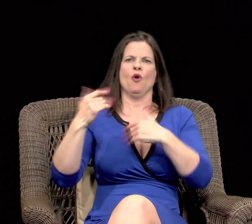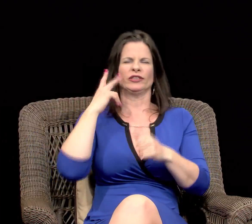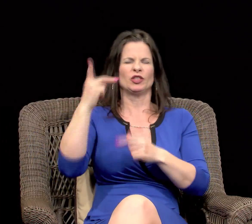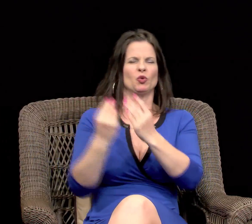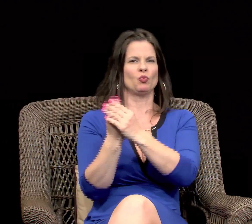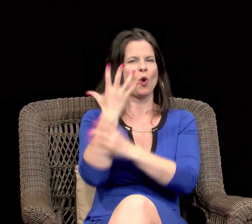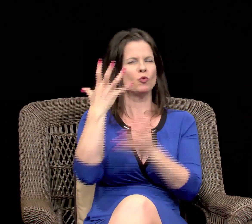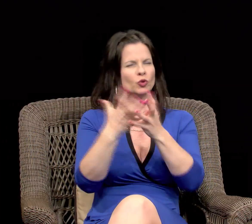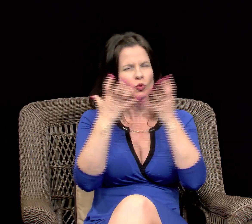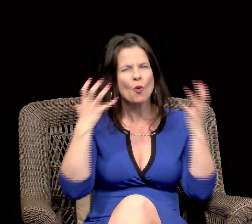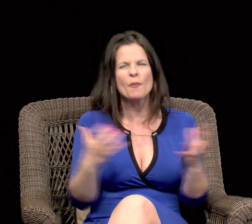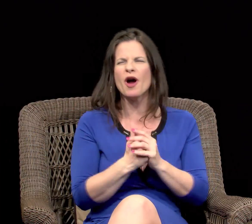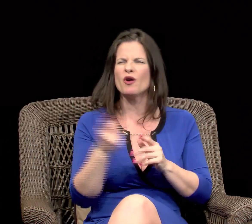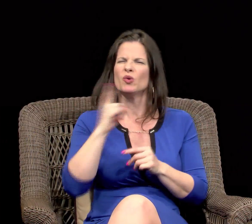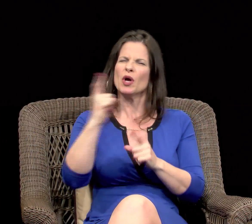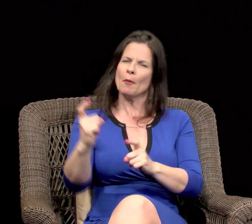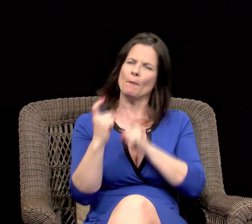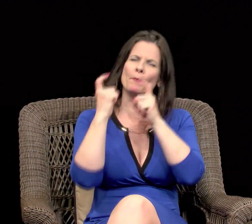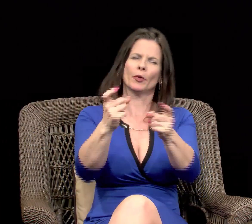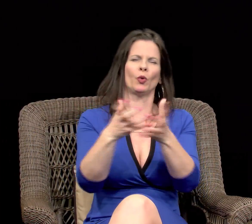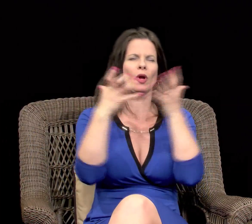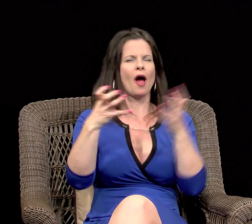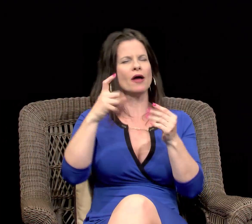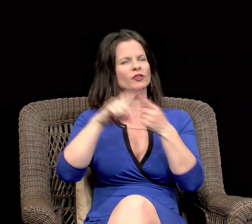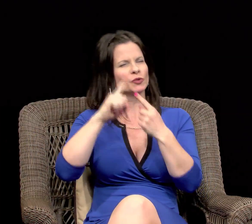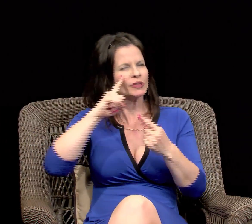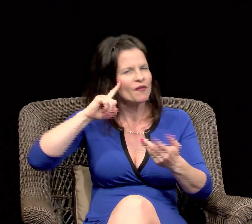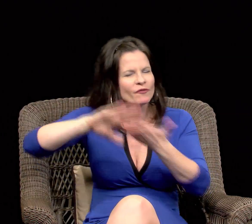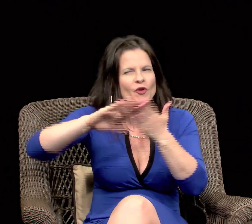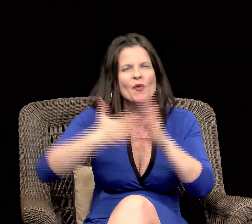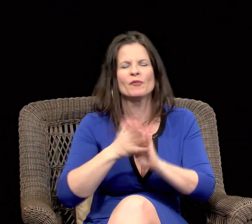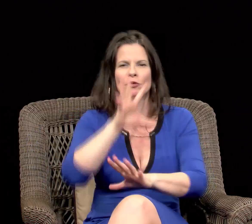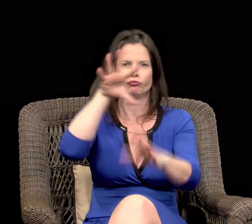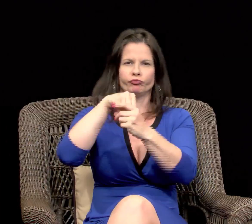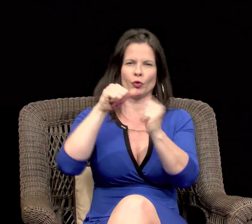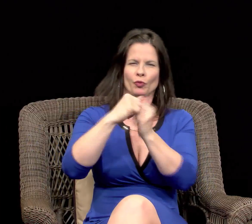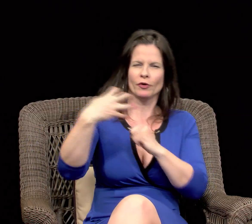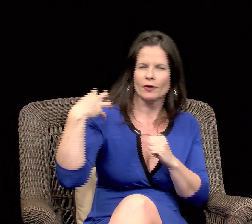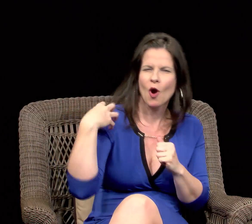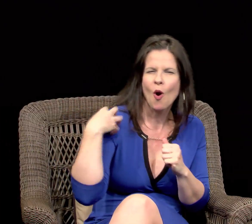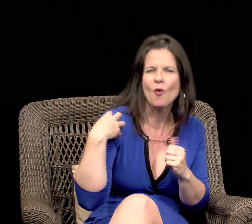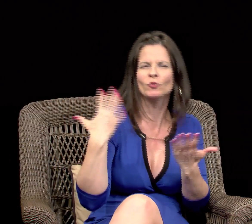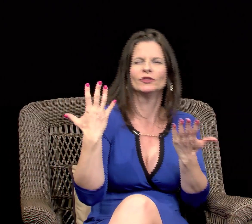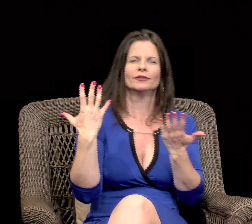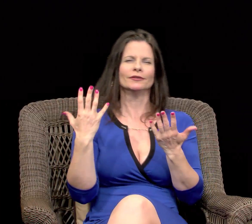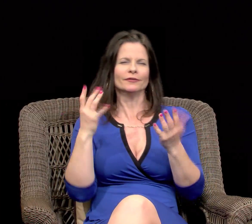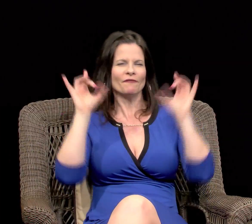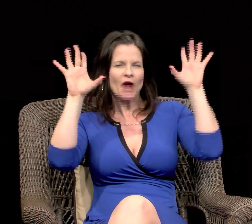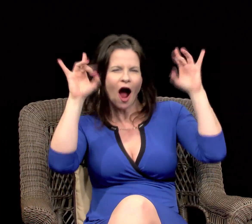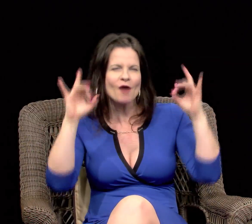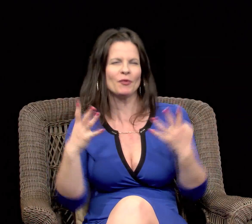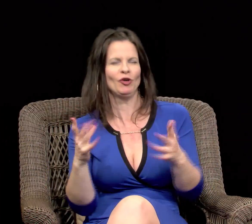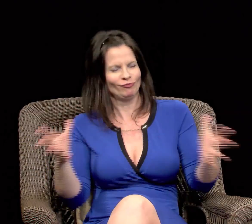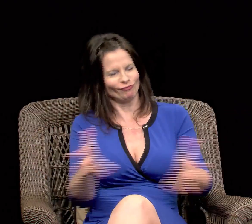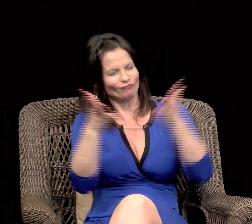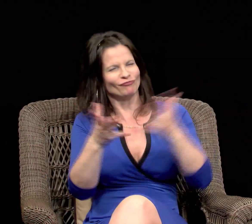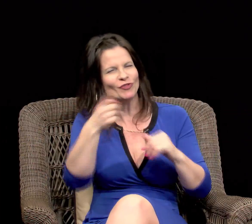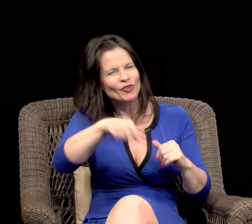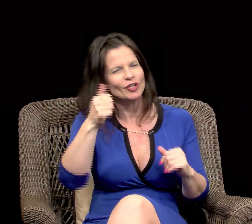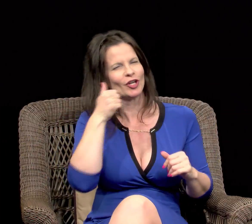CSD, Communication Services for the Deaf, and she is involved with the deaf